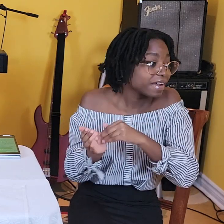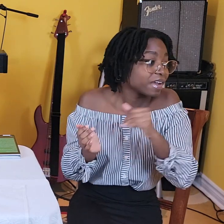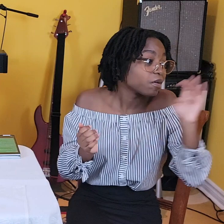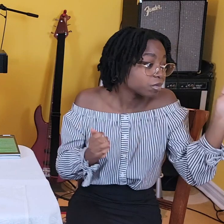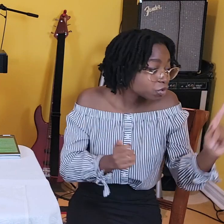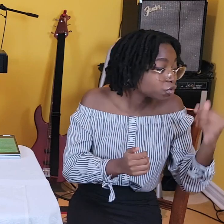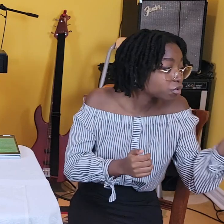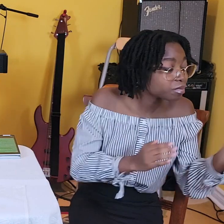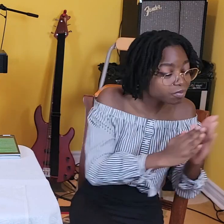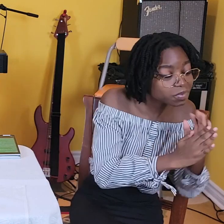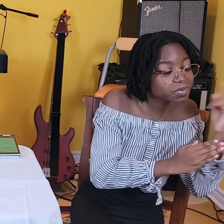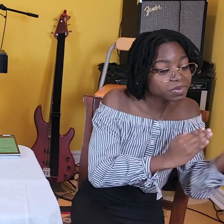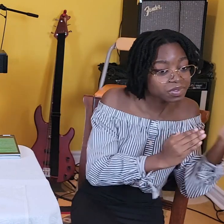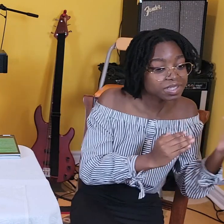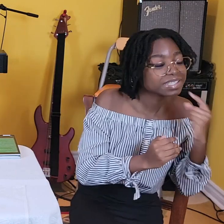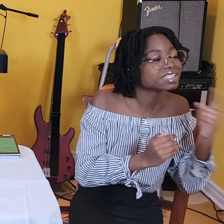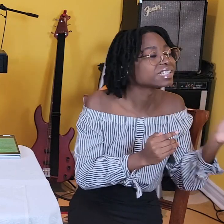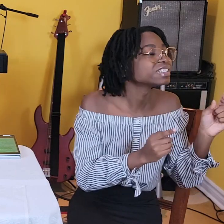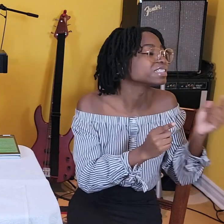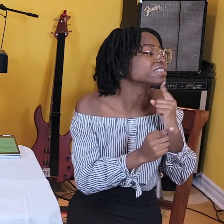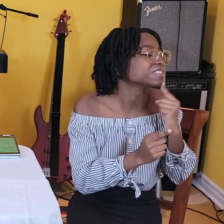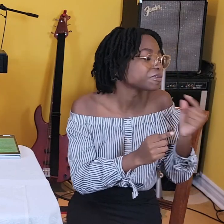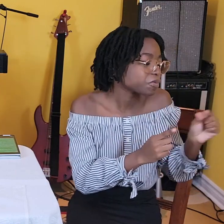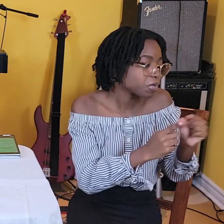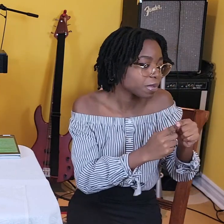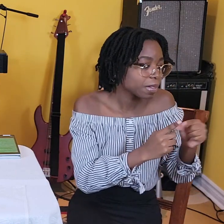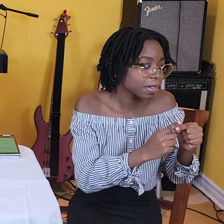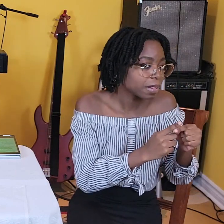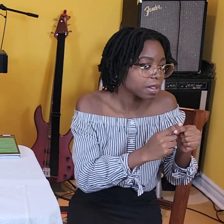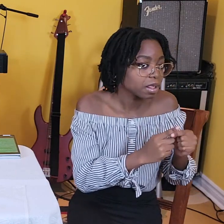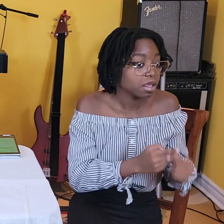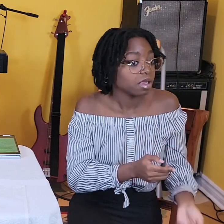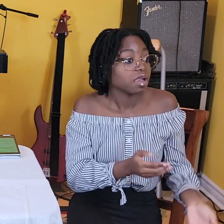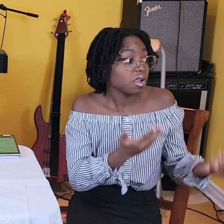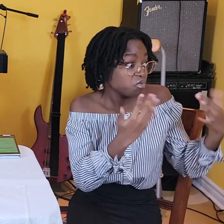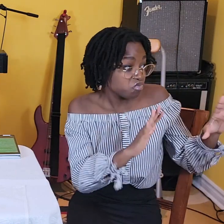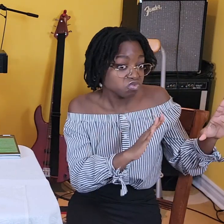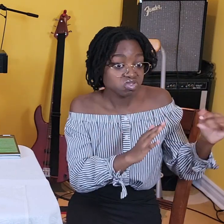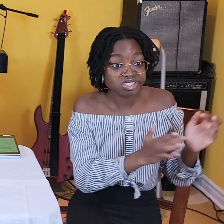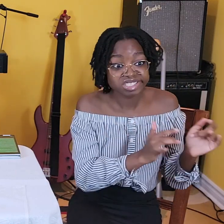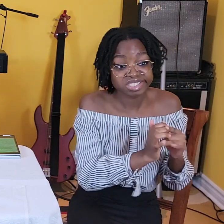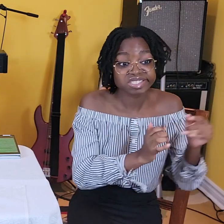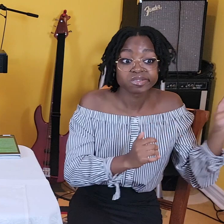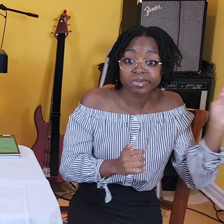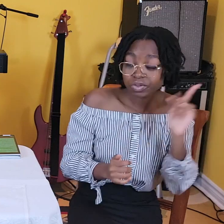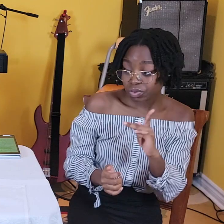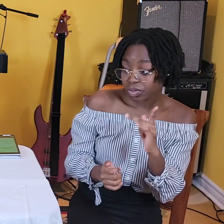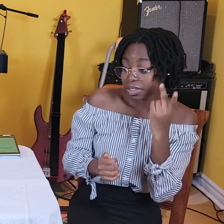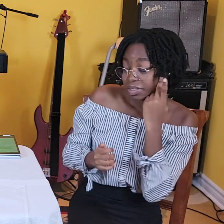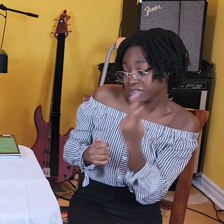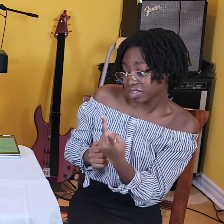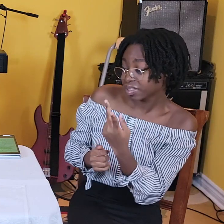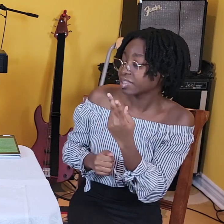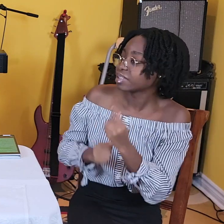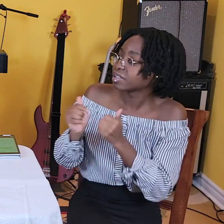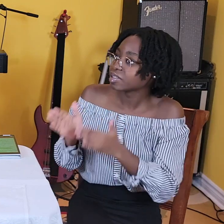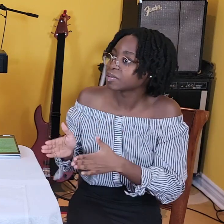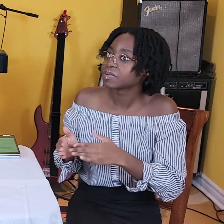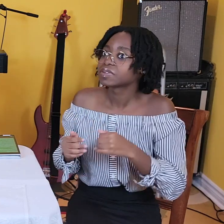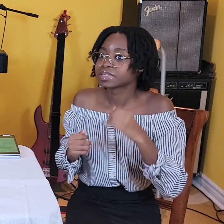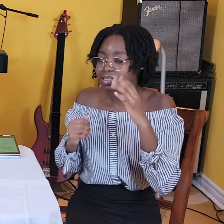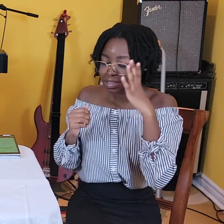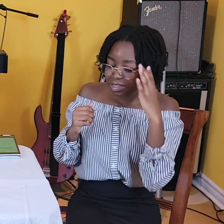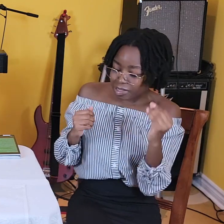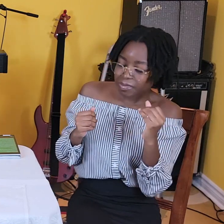he came to his disciples and said to them, "Are you still sleeping and resting? Behold, the hour is at hand, and the Son of Man